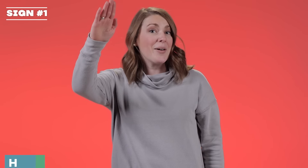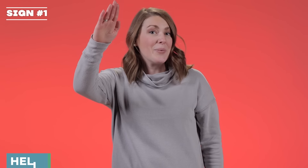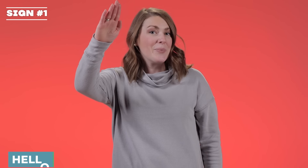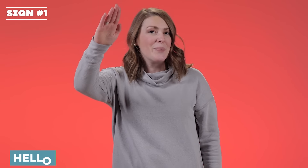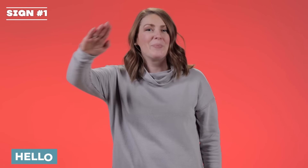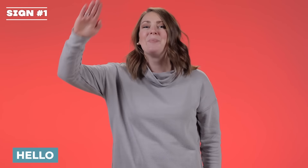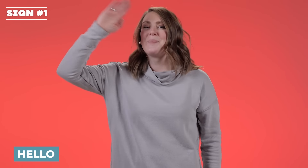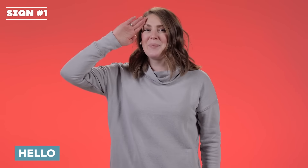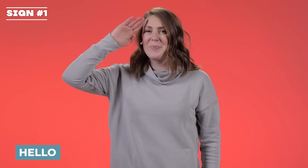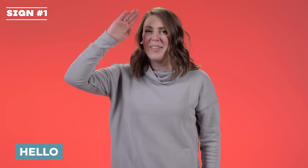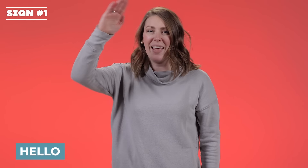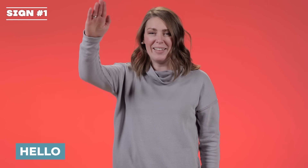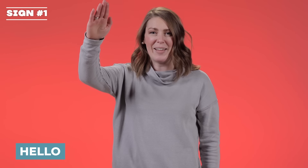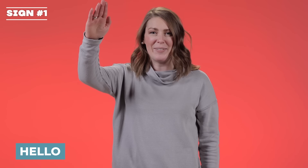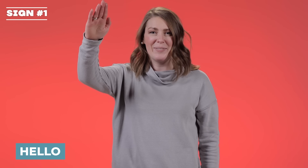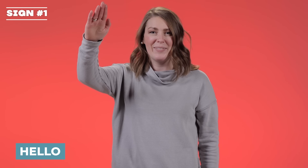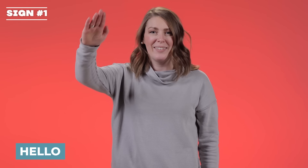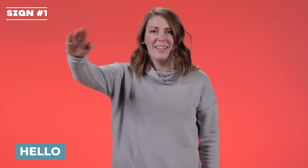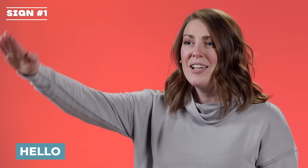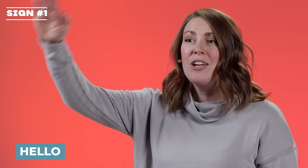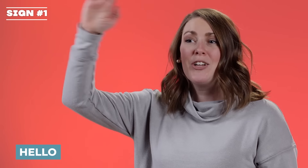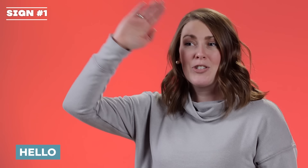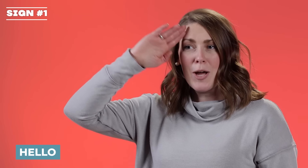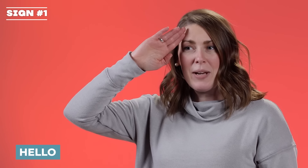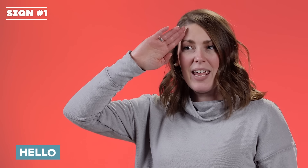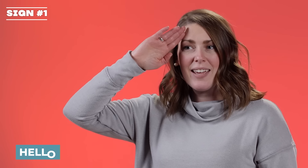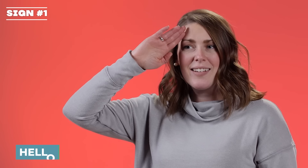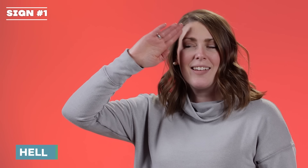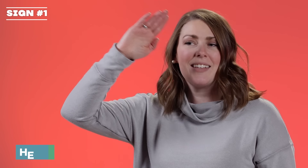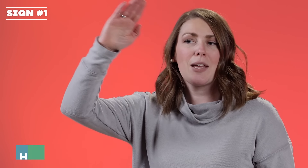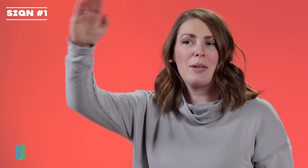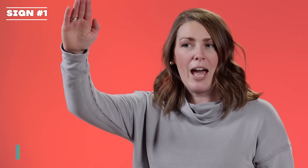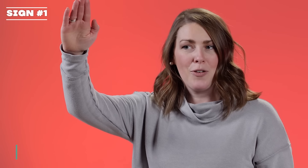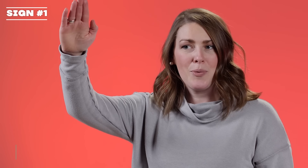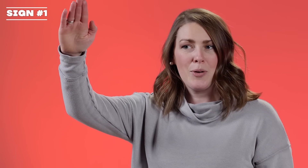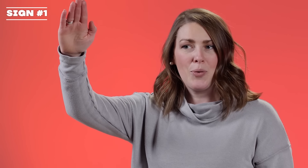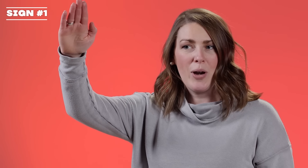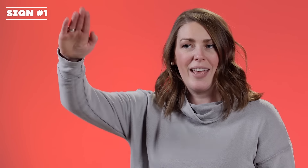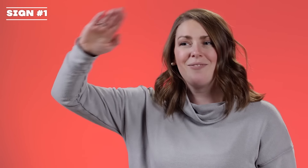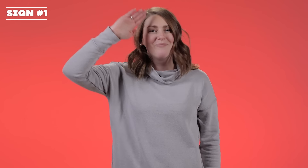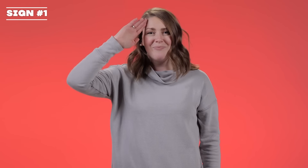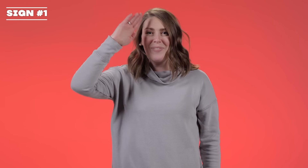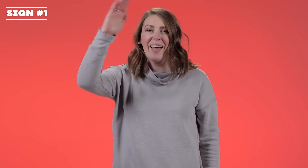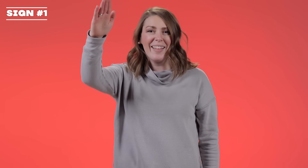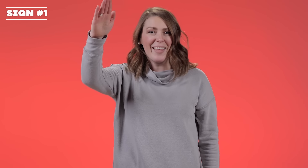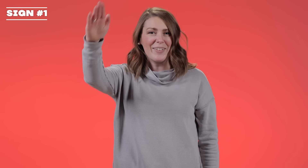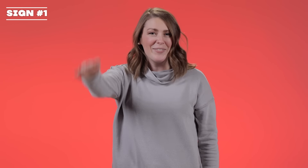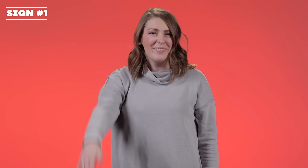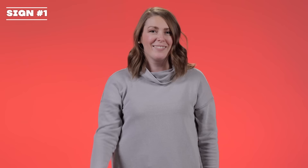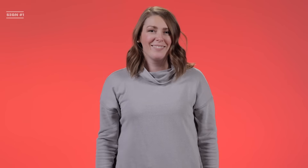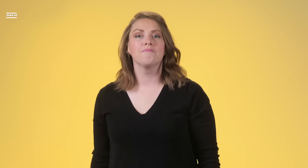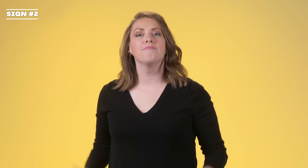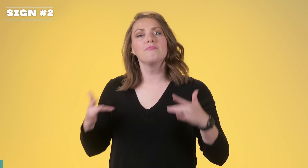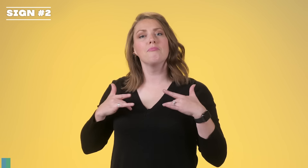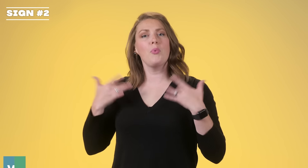Hello. Hello. Your dominant hand is coming out from your forehead. Hello. What's